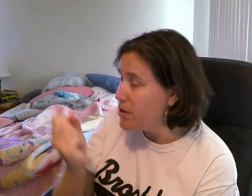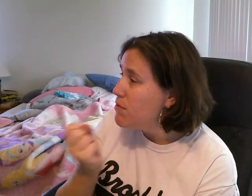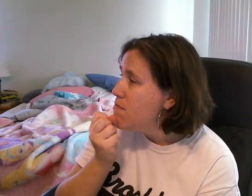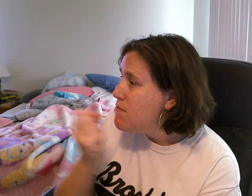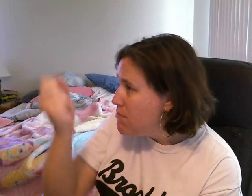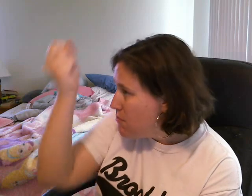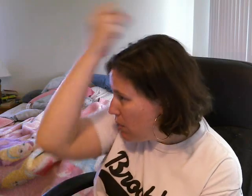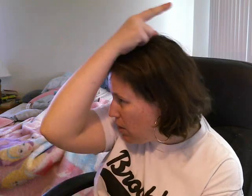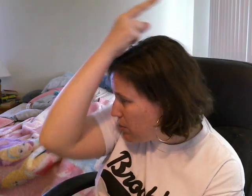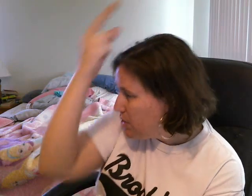So, goat.